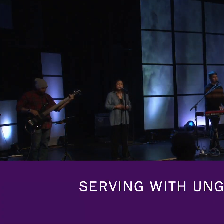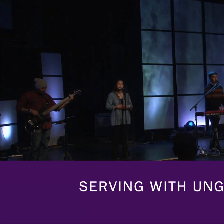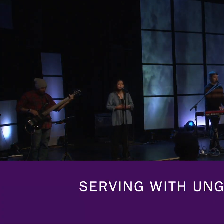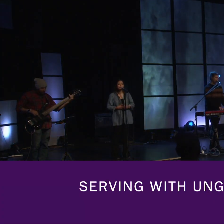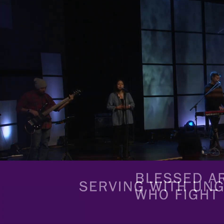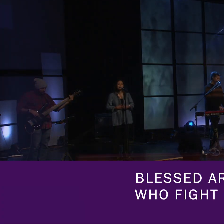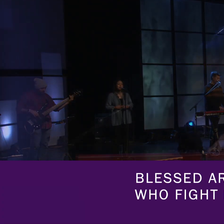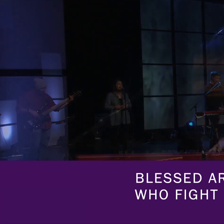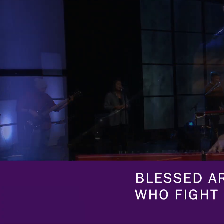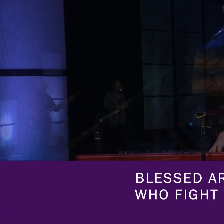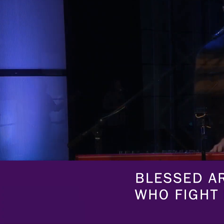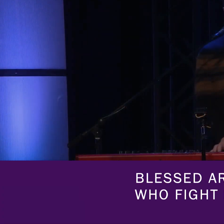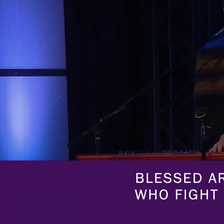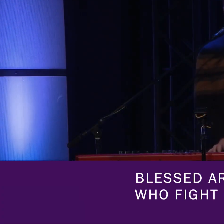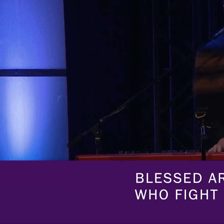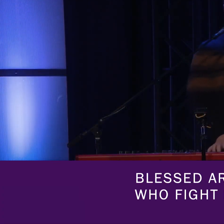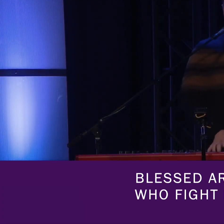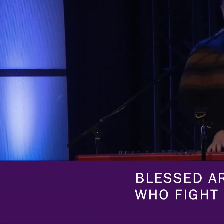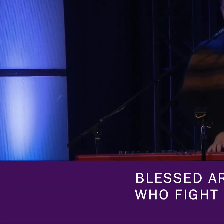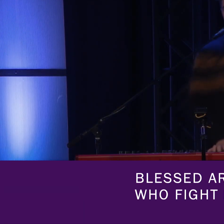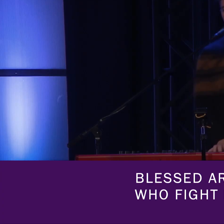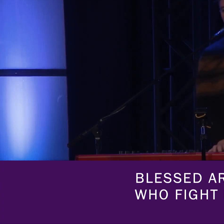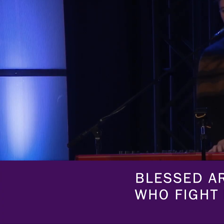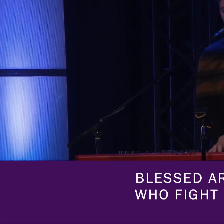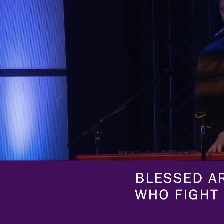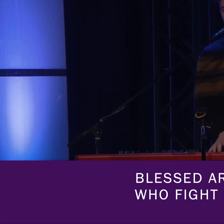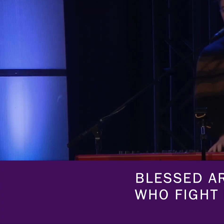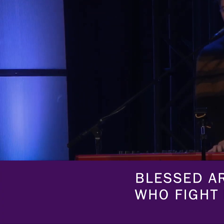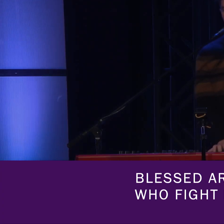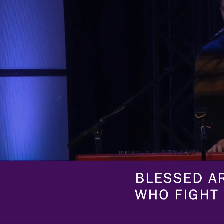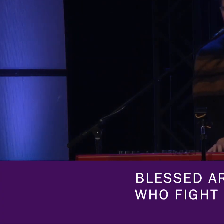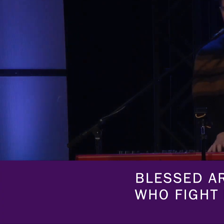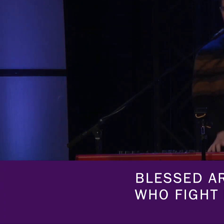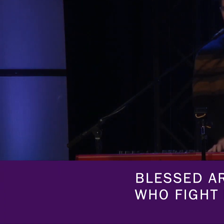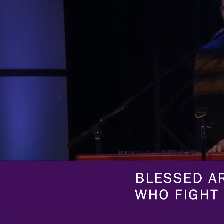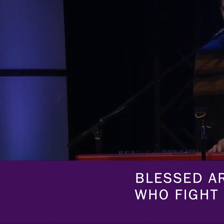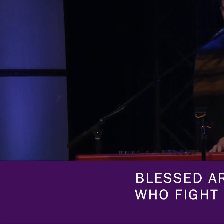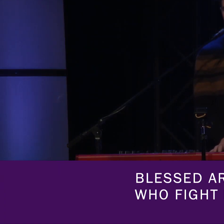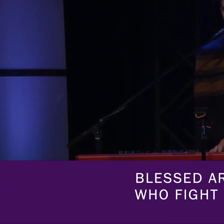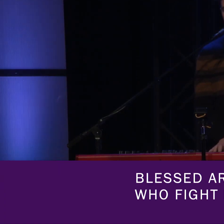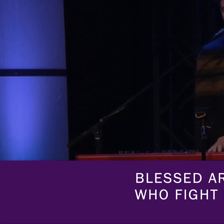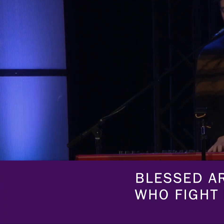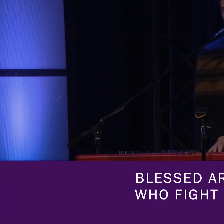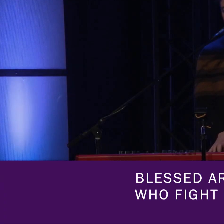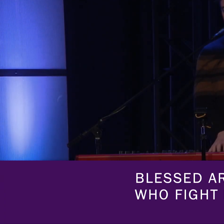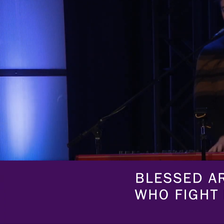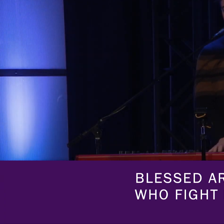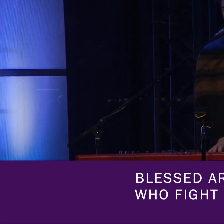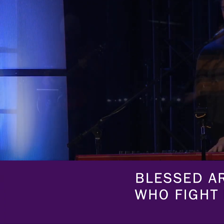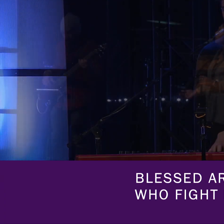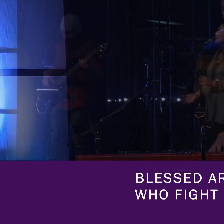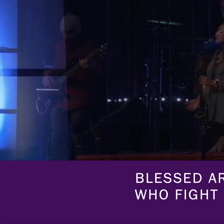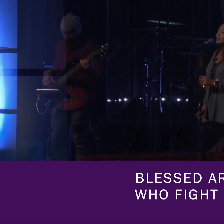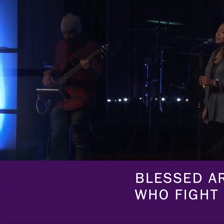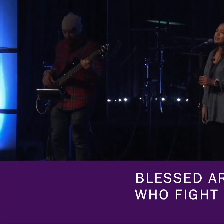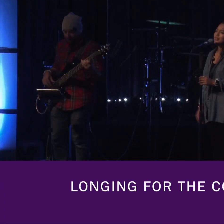gratitude. Blessed are the ones who fight for justice,